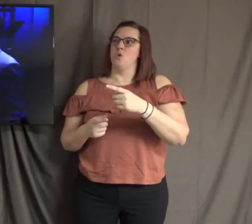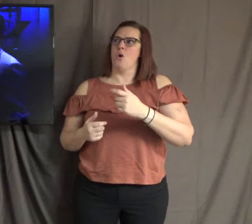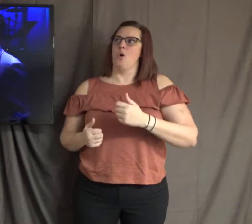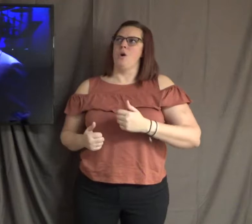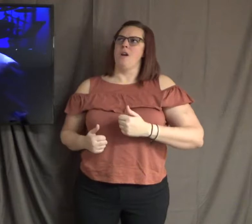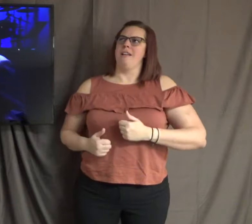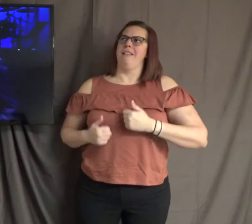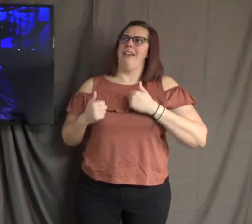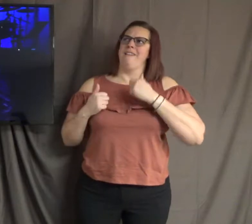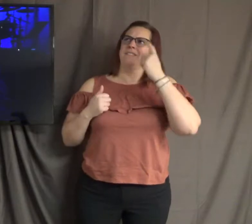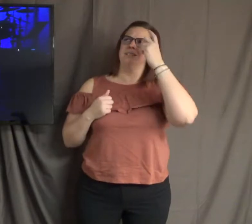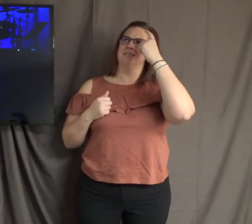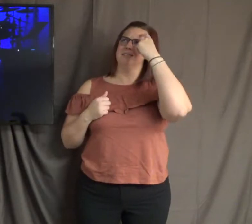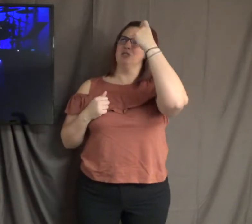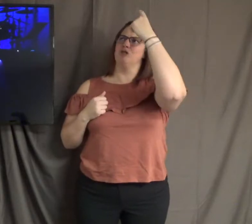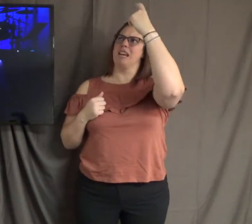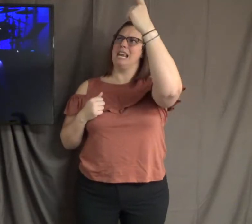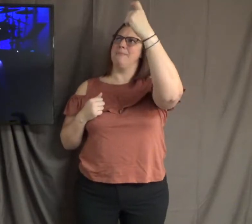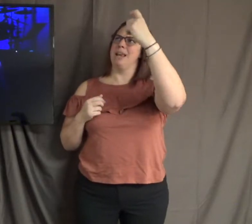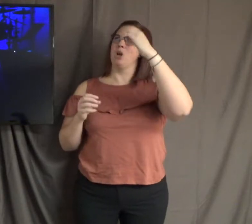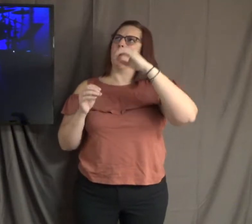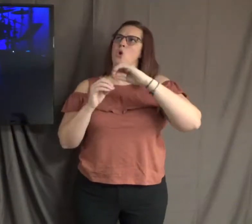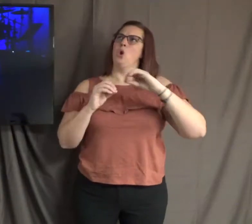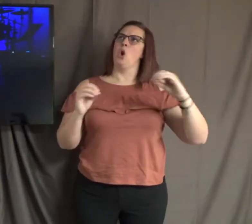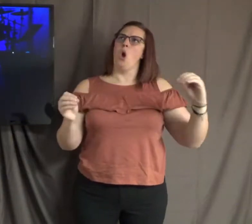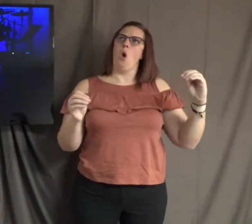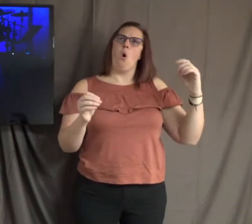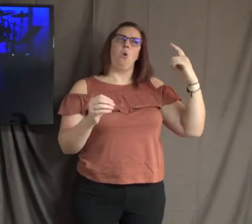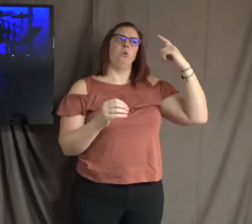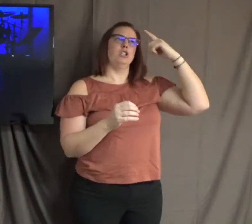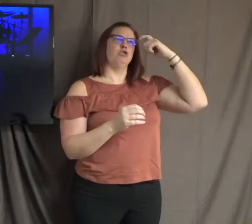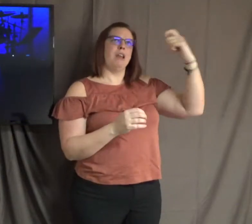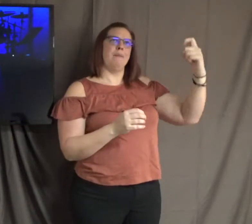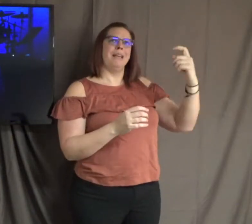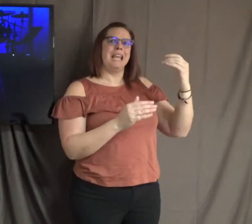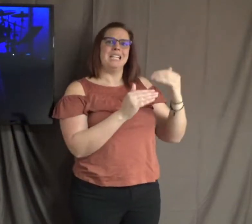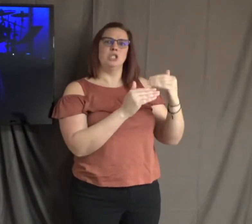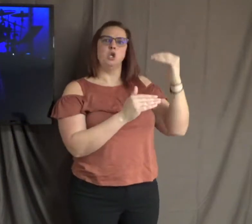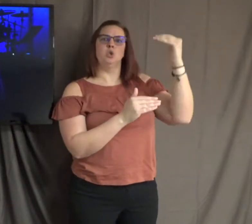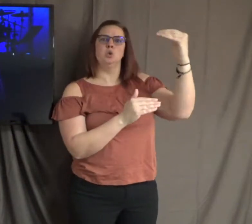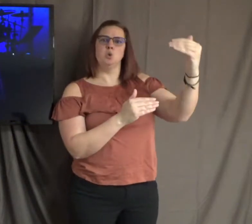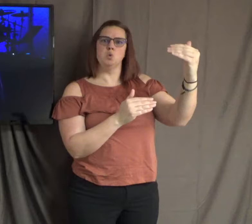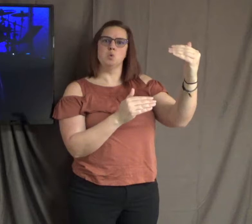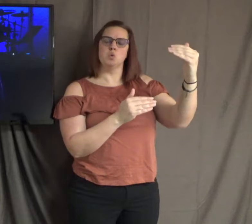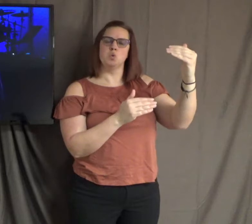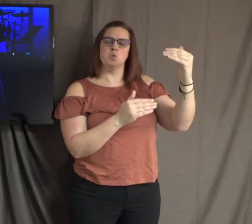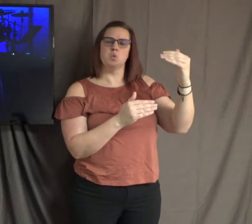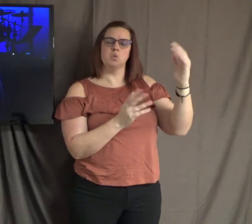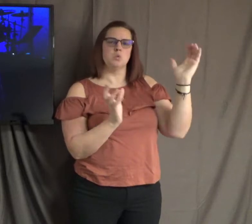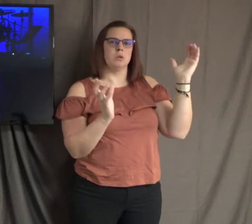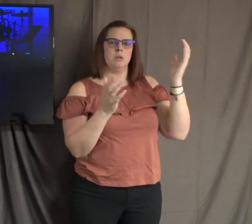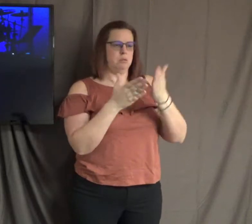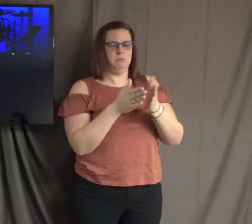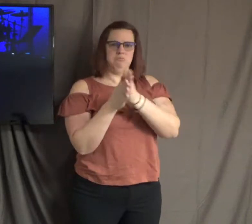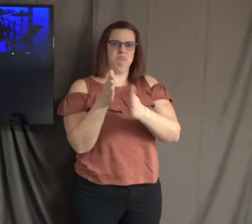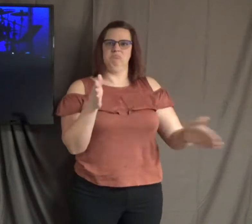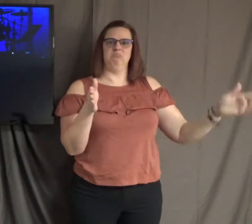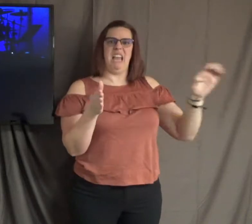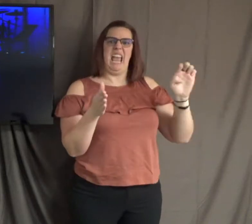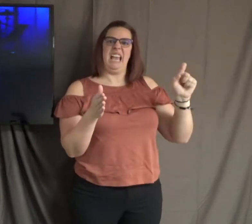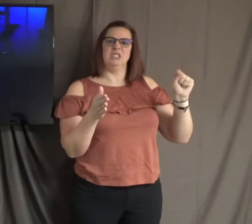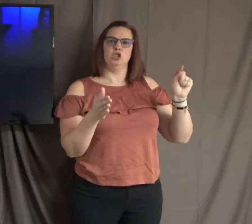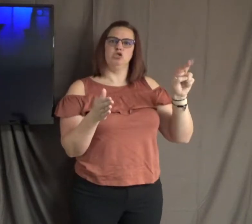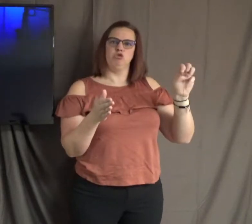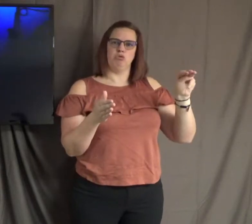And I believe that's absolutely true, but that doesn't mean there's not going to be humbling moments along the way. The hope is always there,